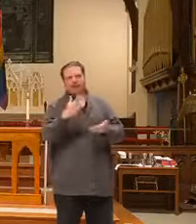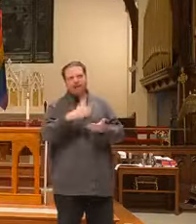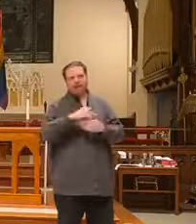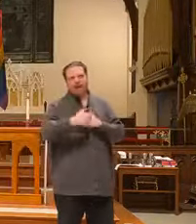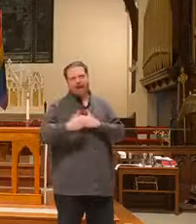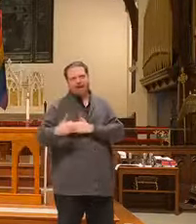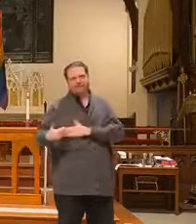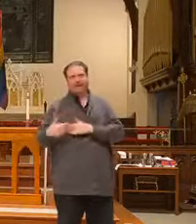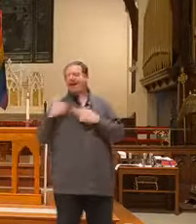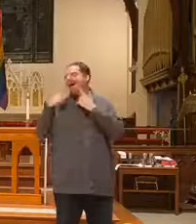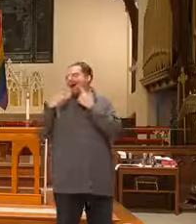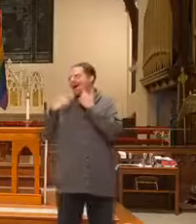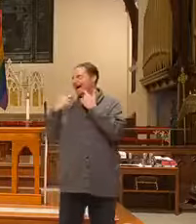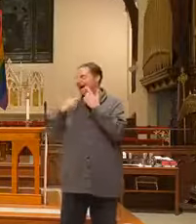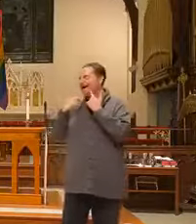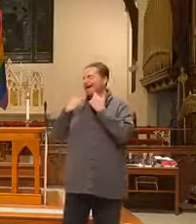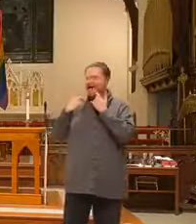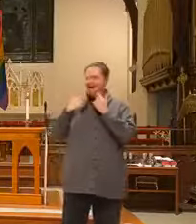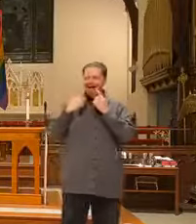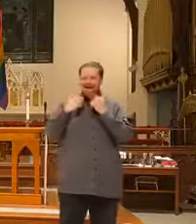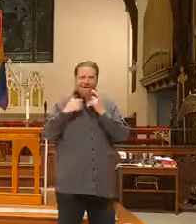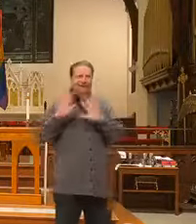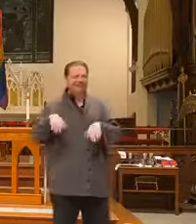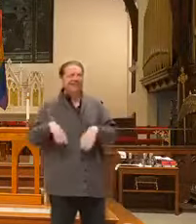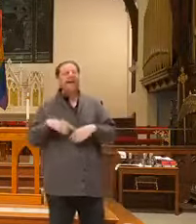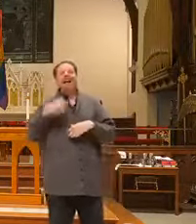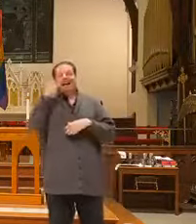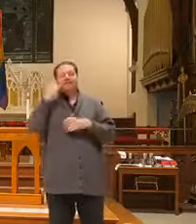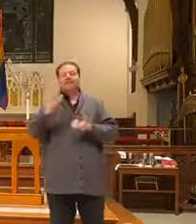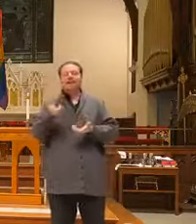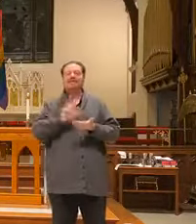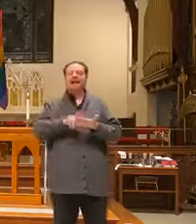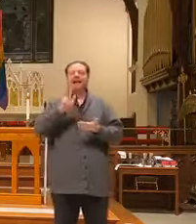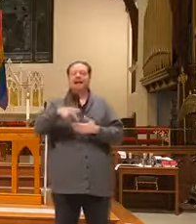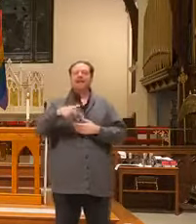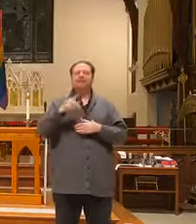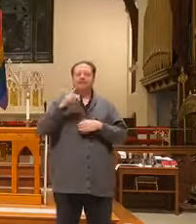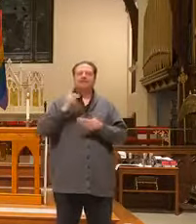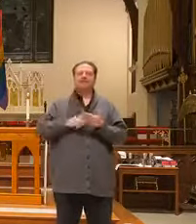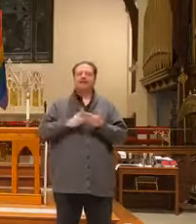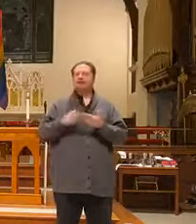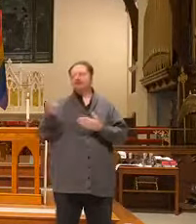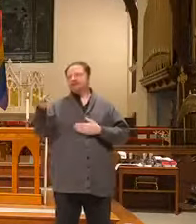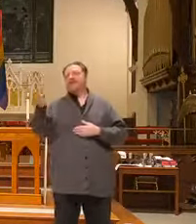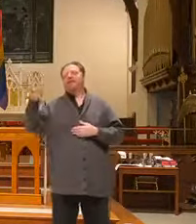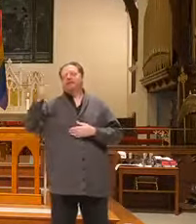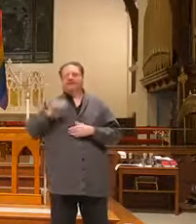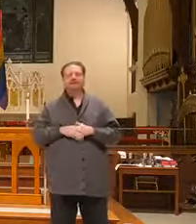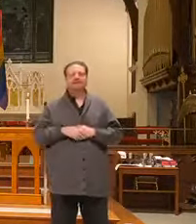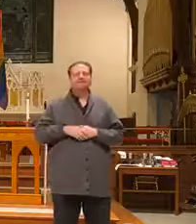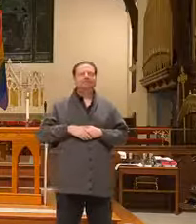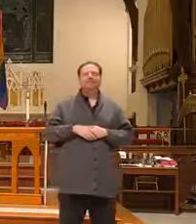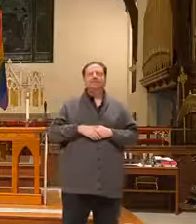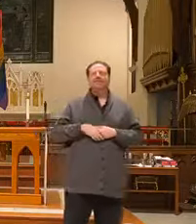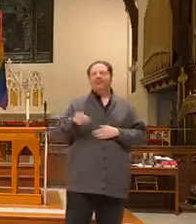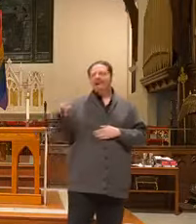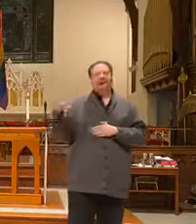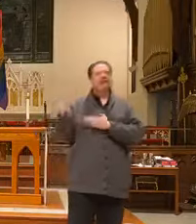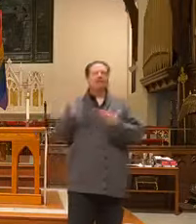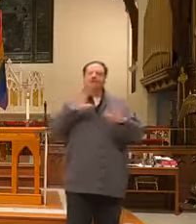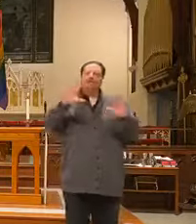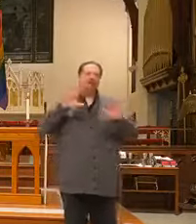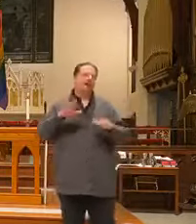for which we are very grateful. And if you want to sign up, you can talk to Kathleen, Dennis, and myself. Thanks so much. He brings great